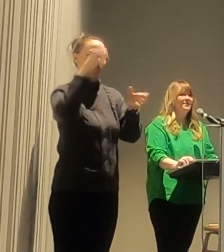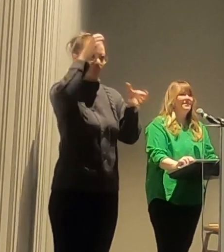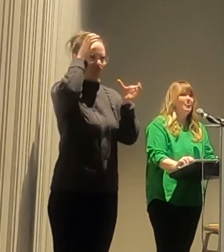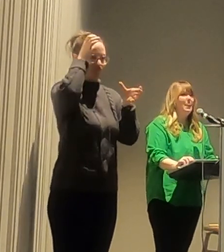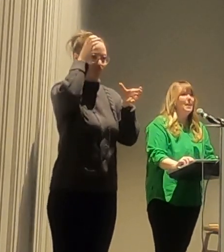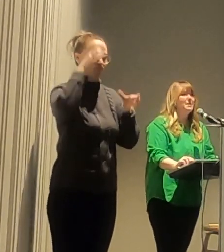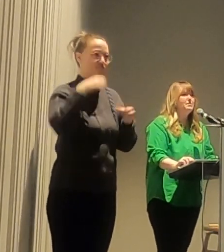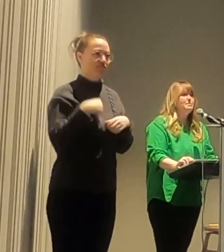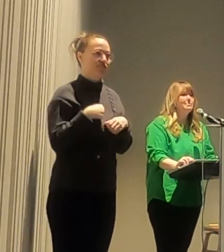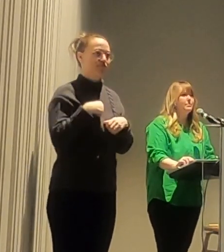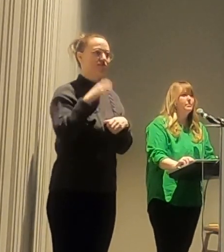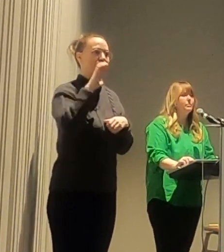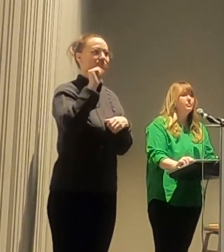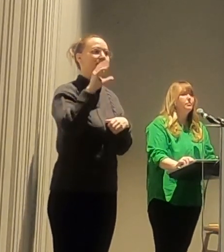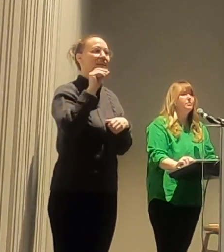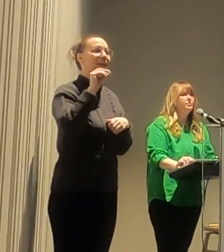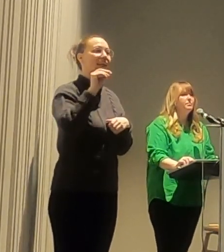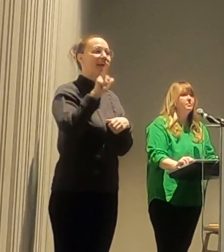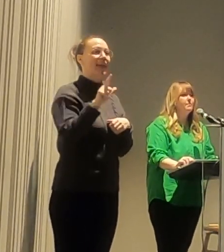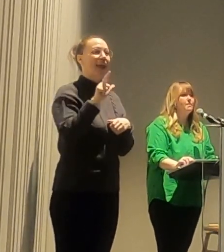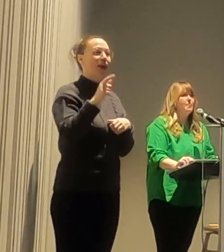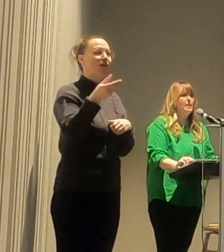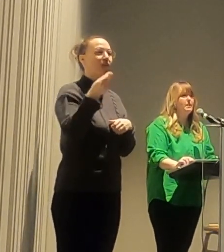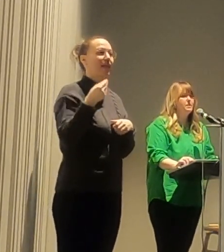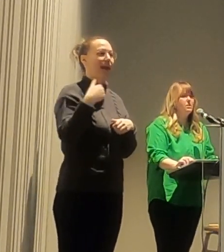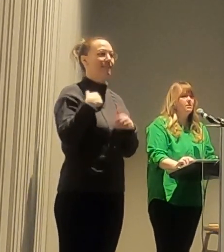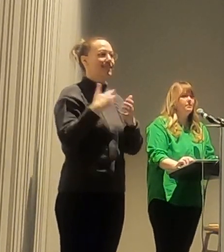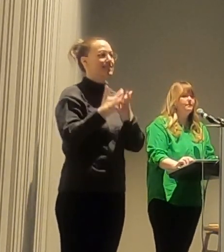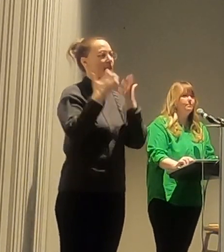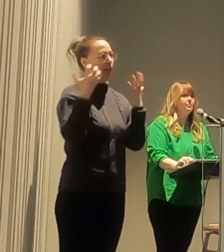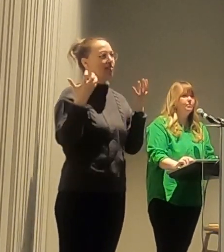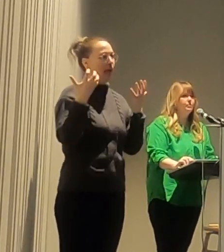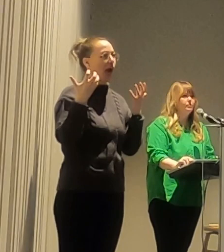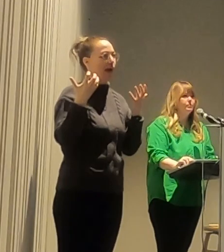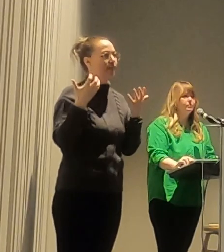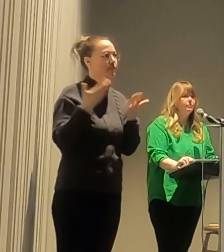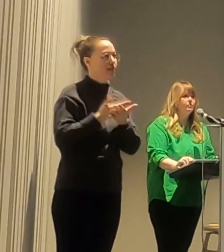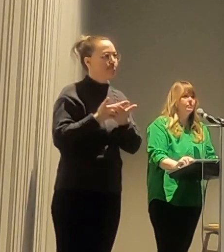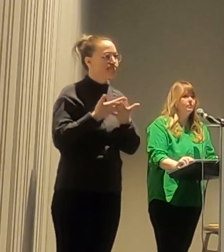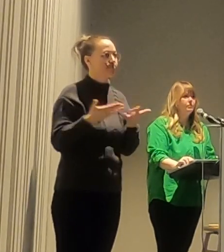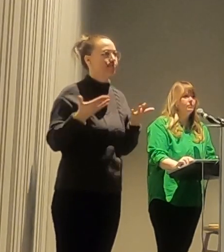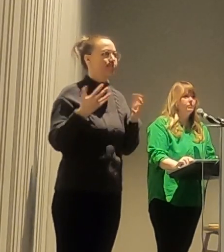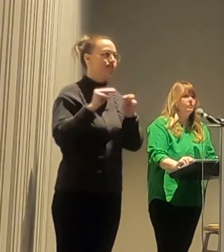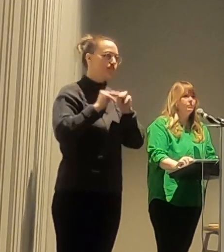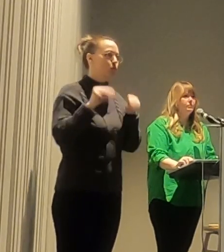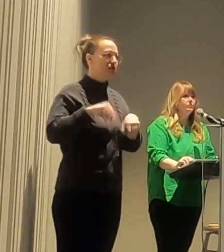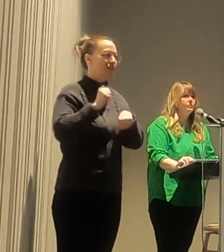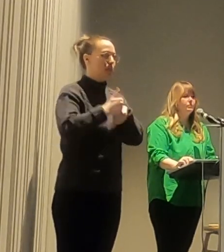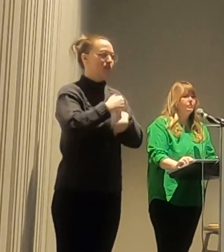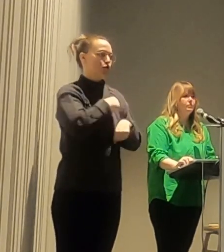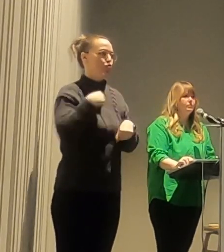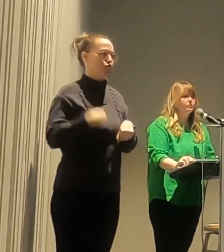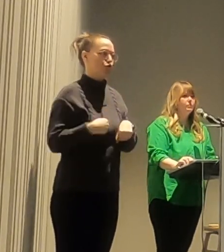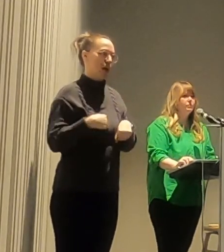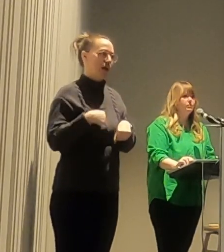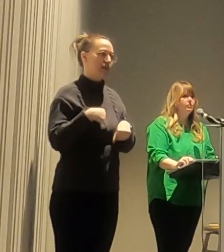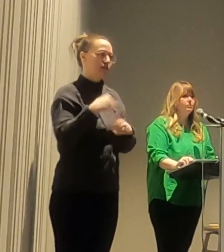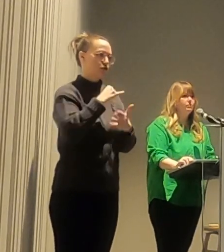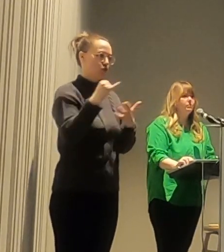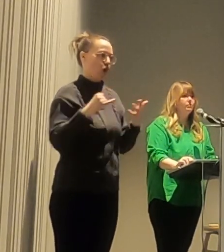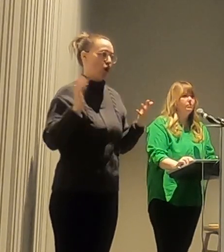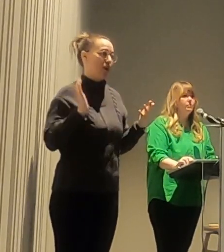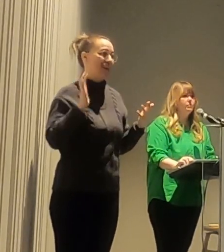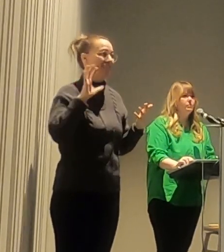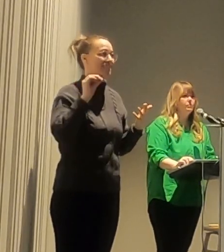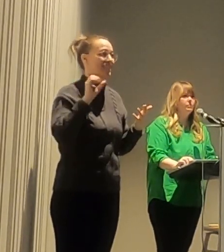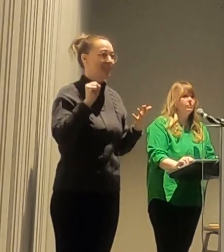Carol. Carol Pearson gave us a lot of works of Chinese art in the 50s,